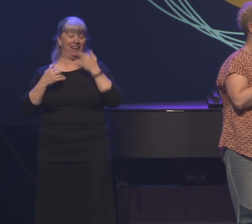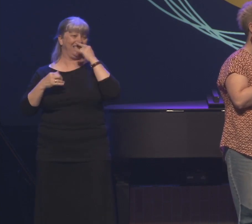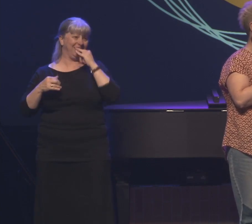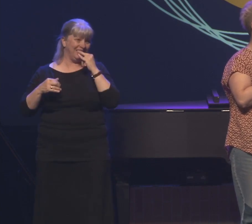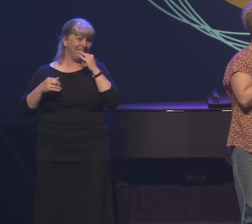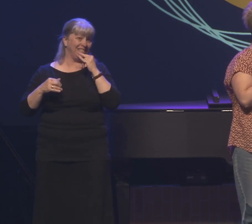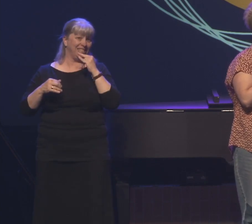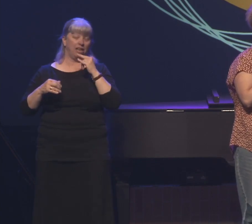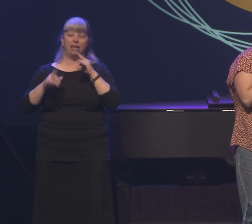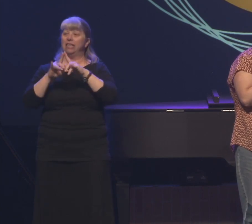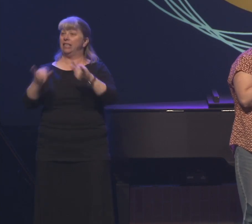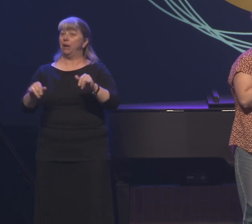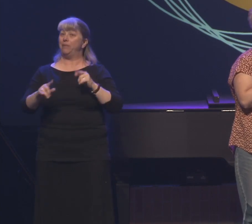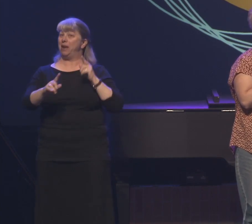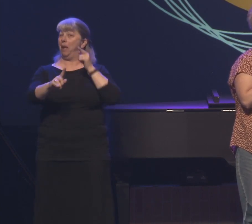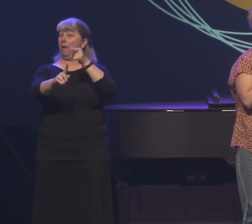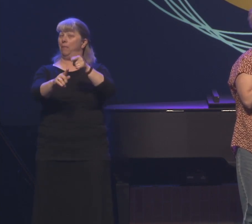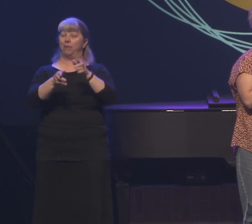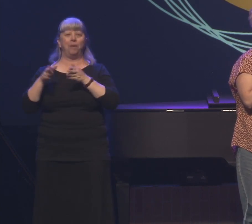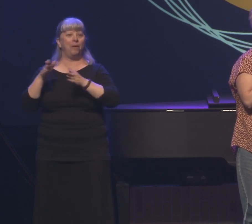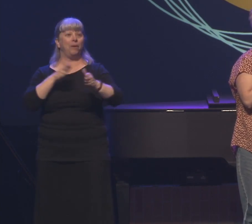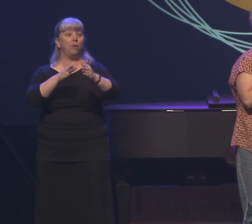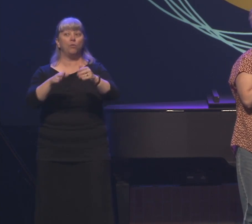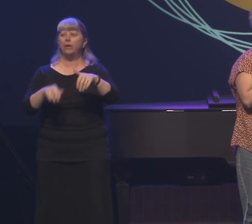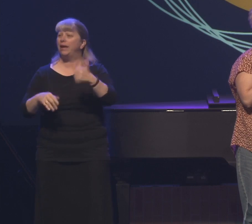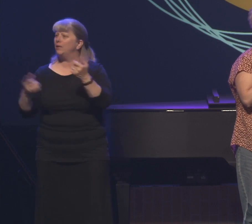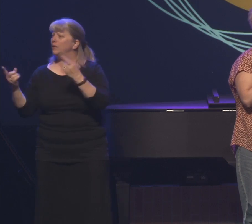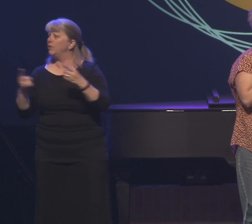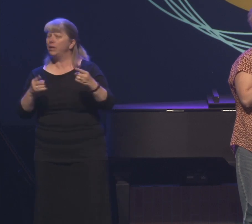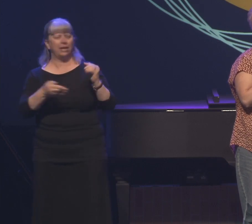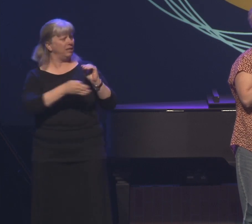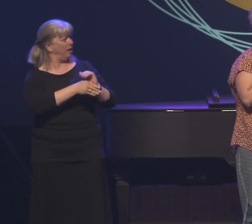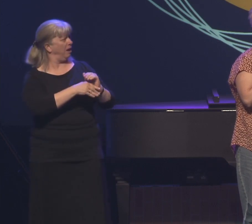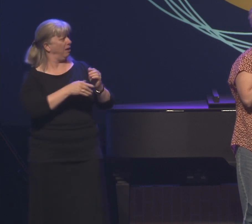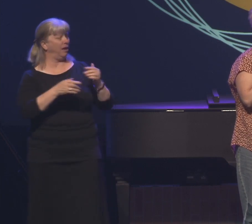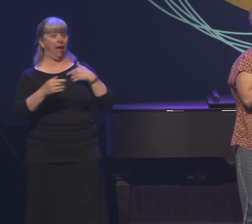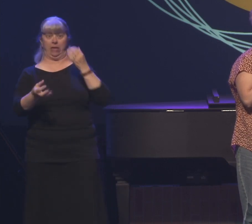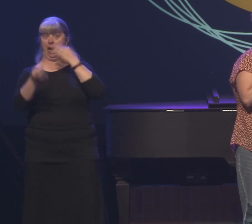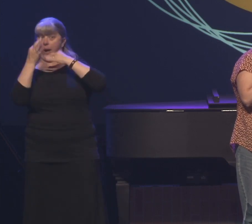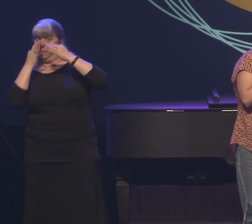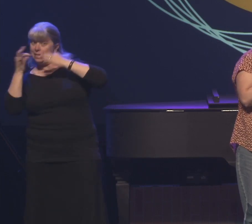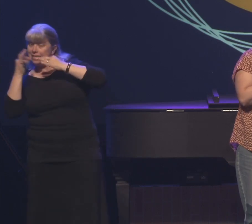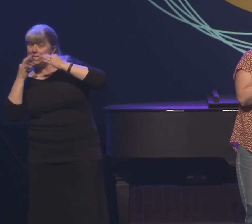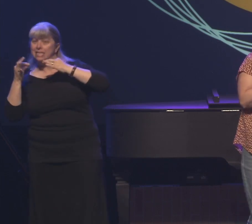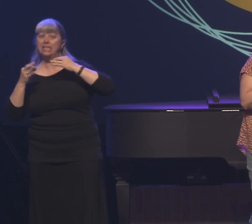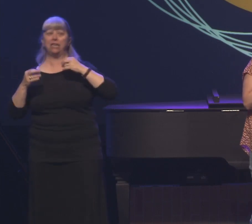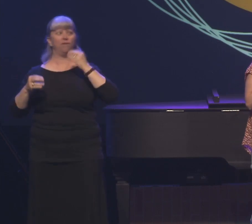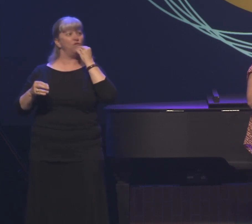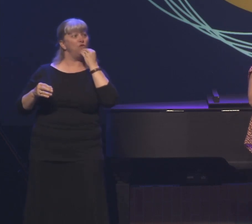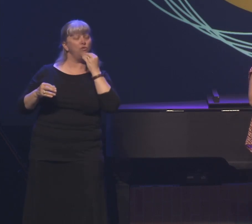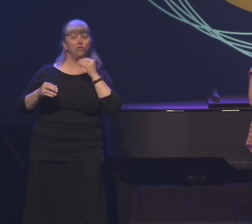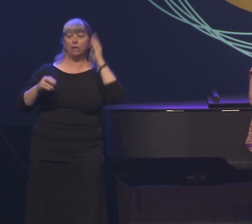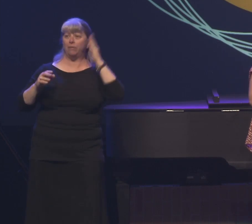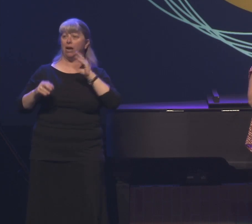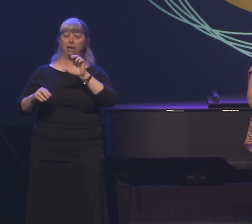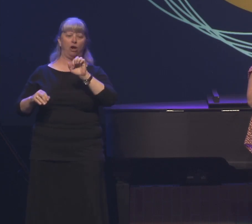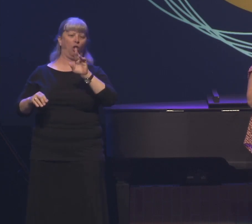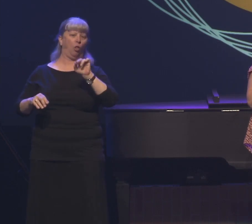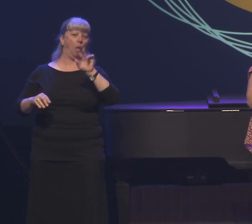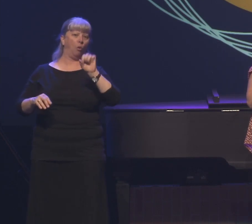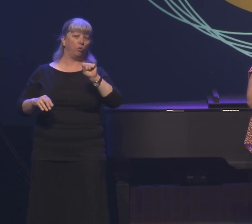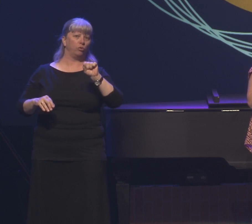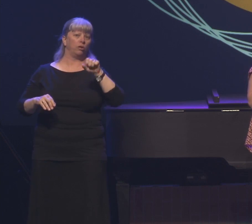go on simultaneously down the hallway. That's right. And what else is going on that evening? We're going to have appetizers. We have a great speaker, Carlos Rodriguez